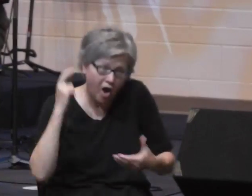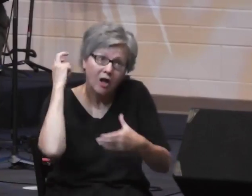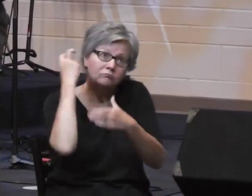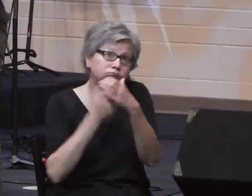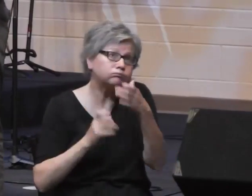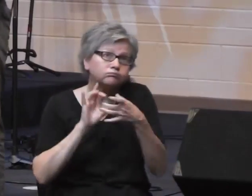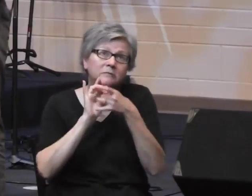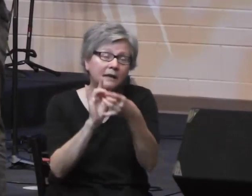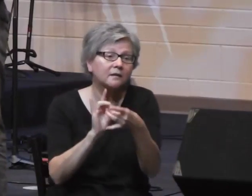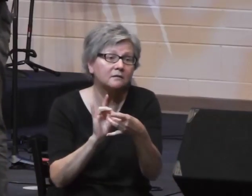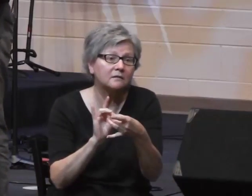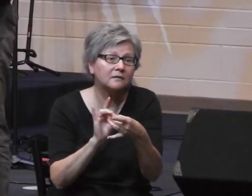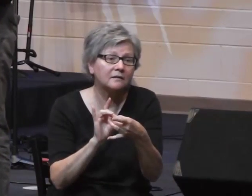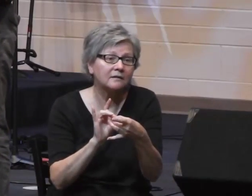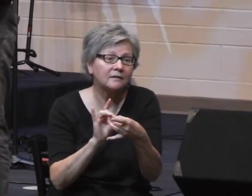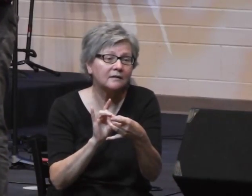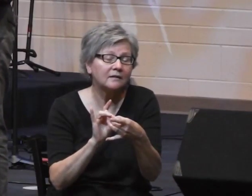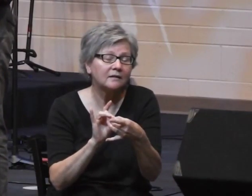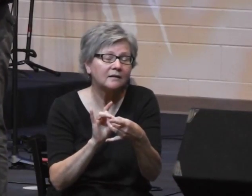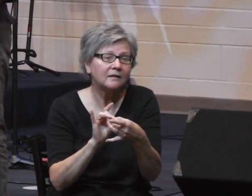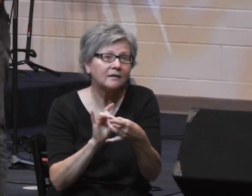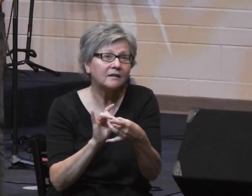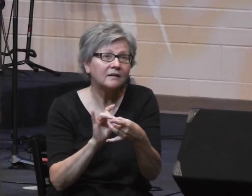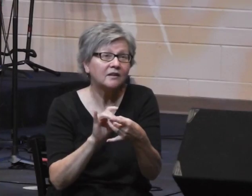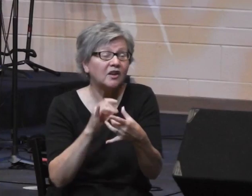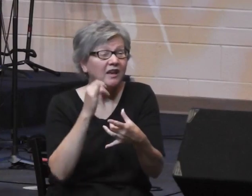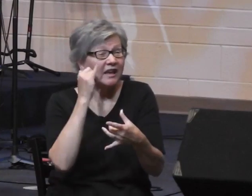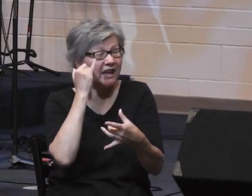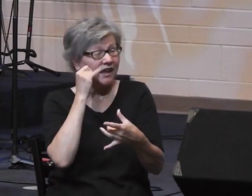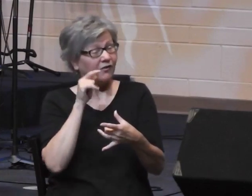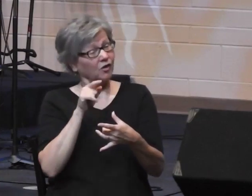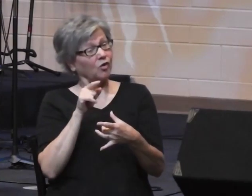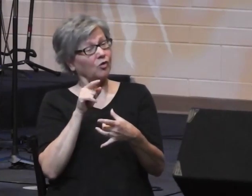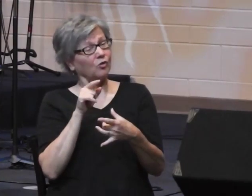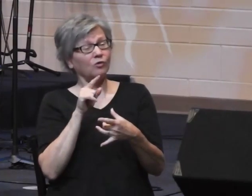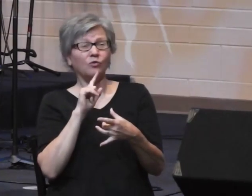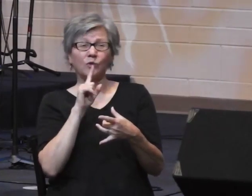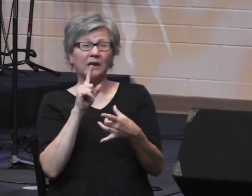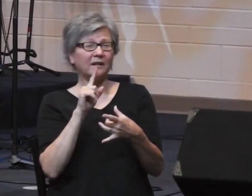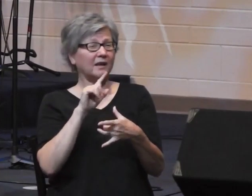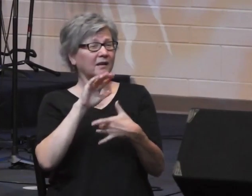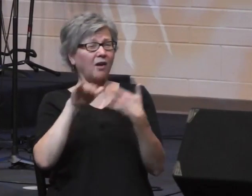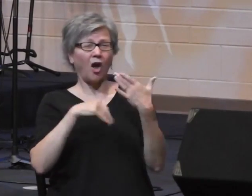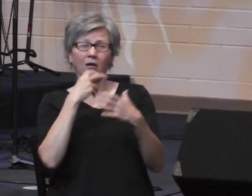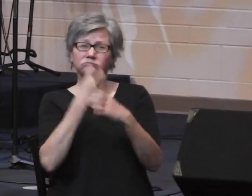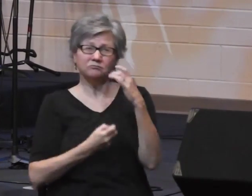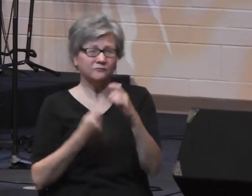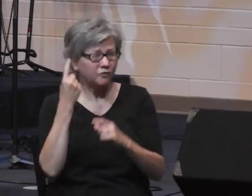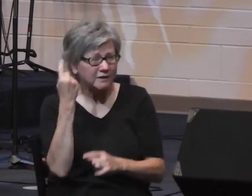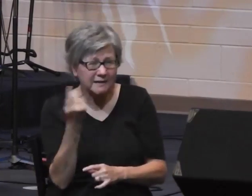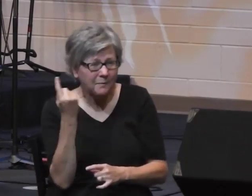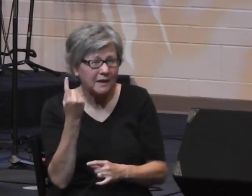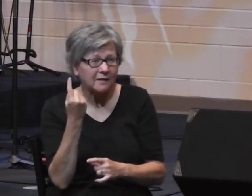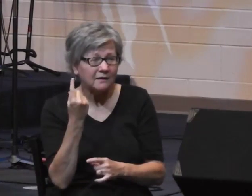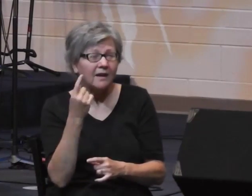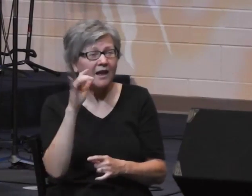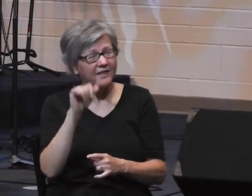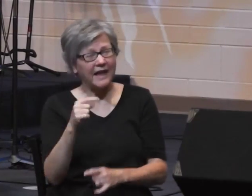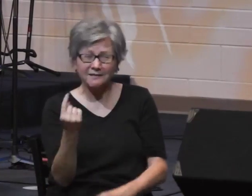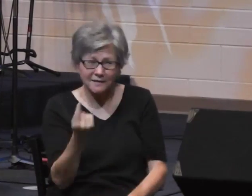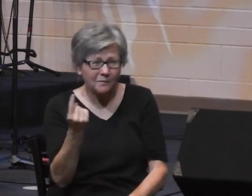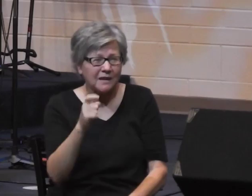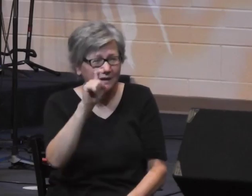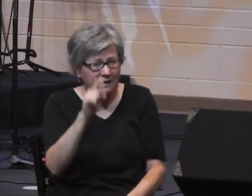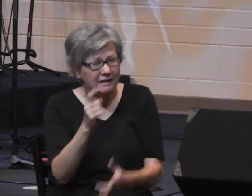for something that's worth it. We're going to hear why Paul thinks it's worth it. So,